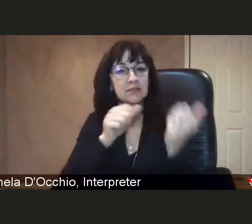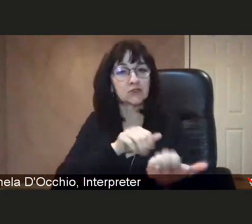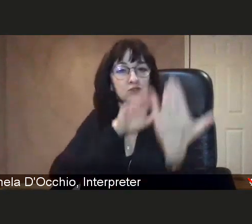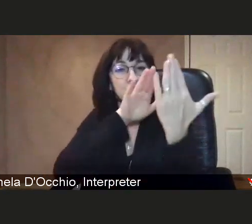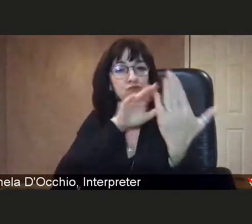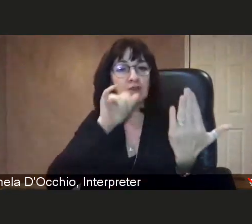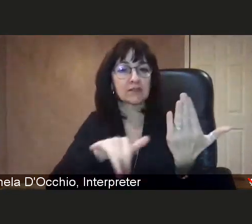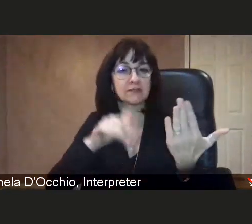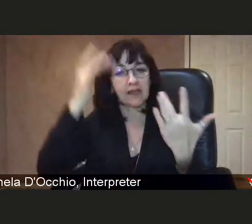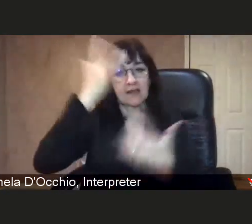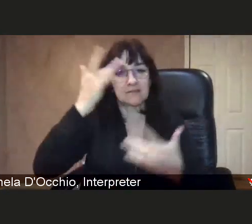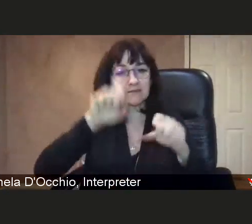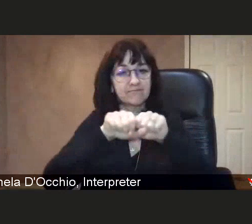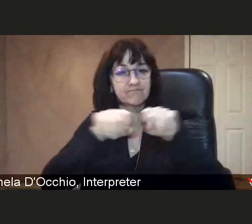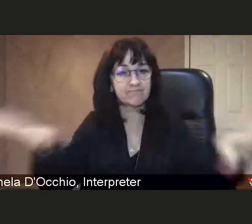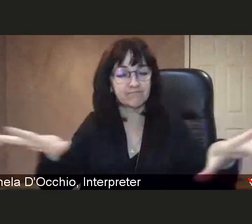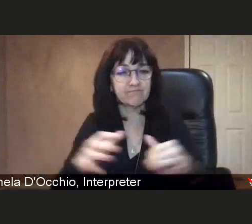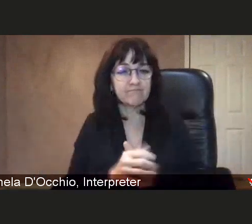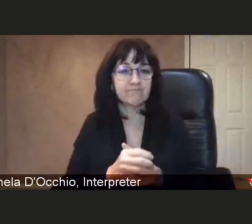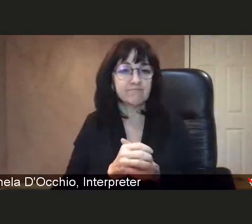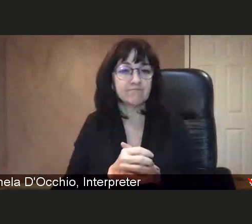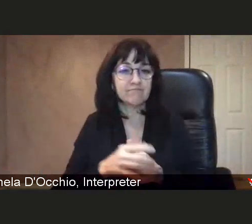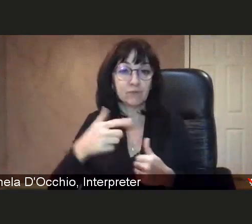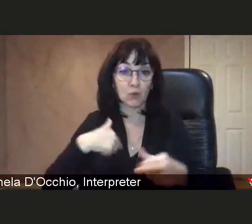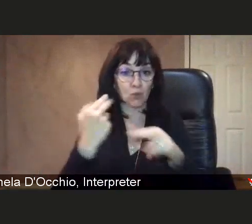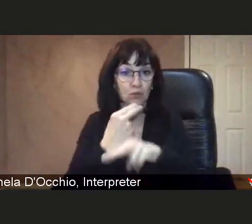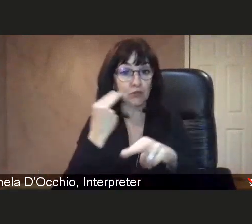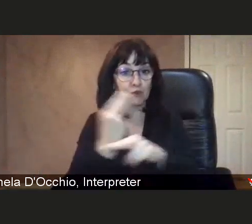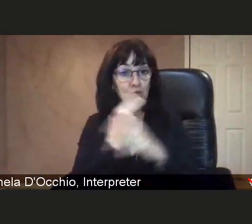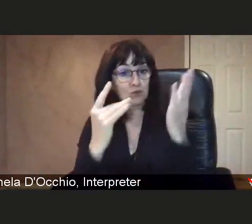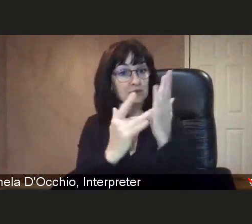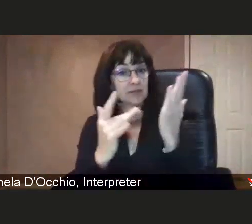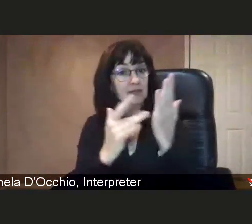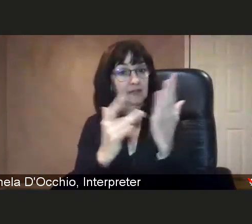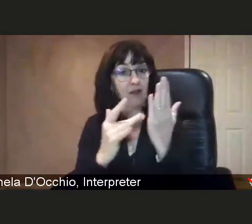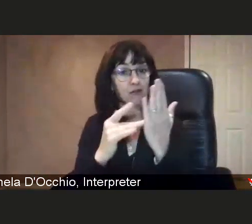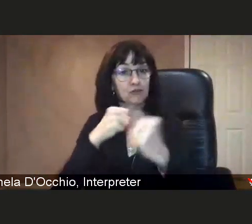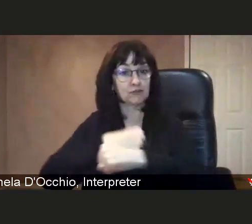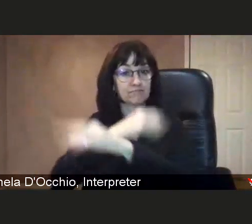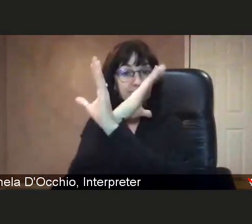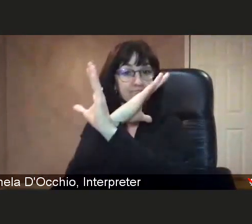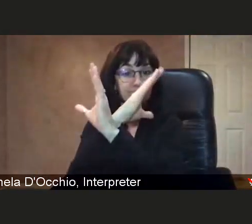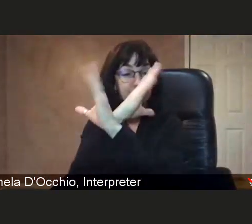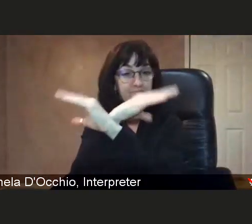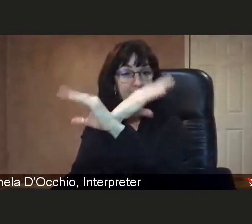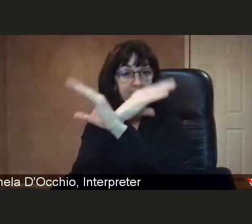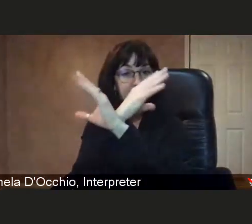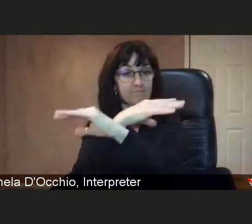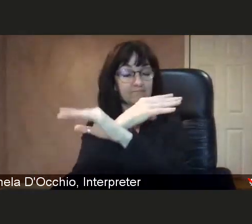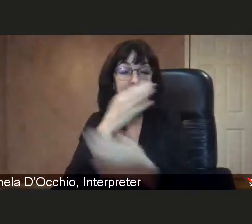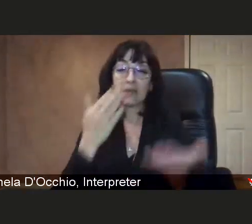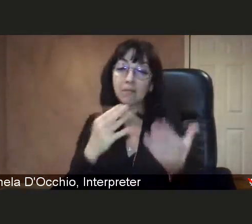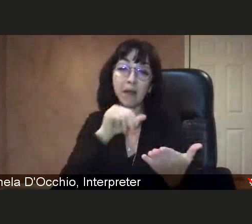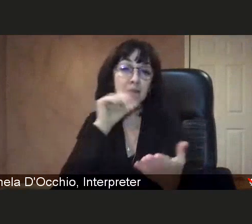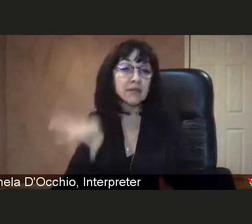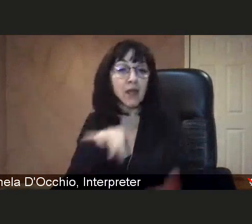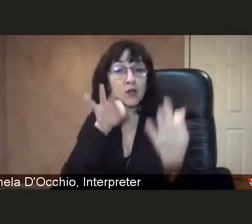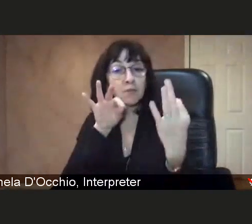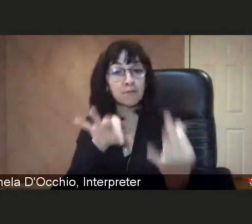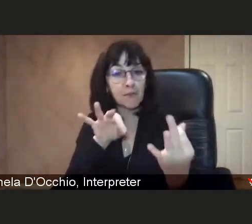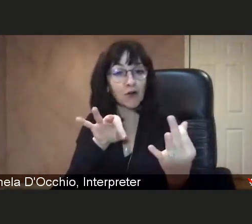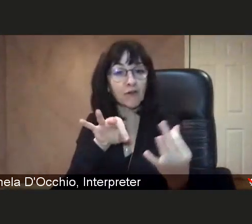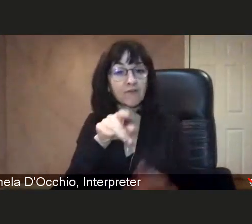new visual and video technology, which may not be perfect. As you saw, we